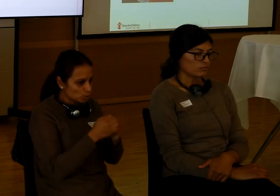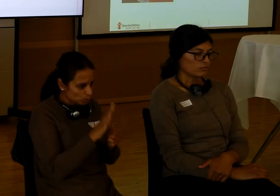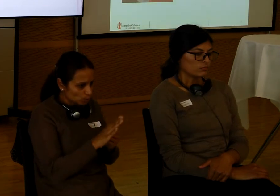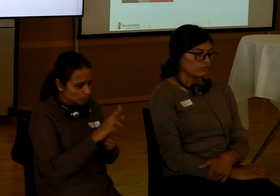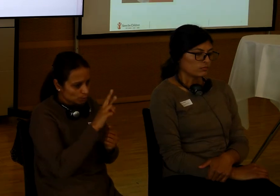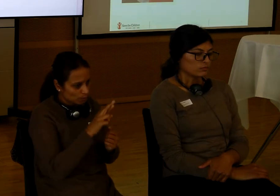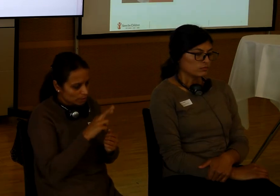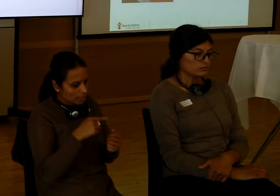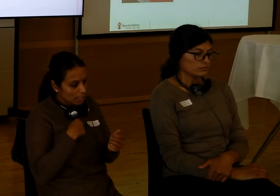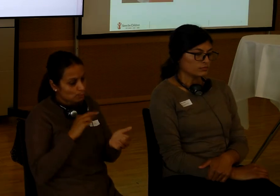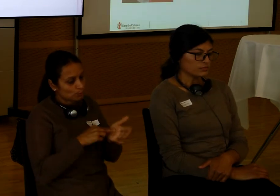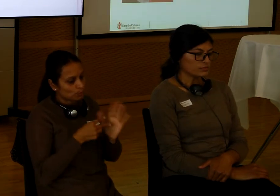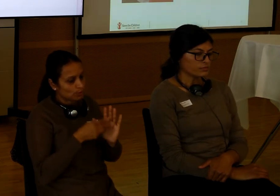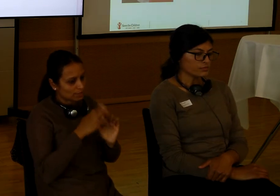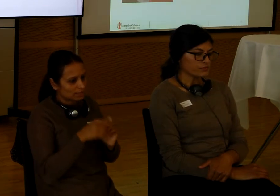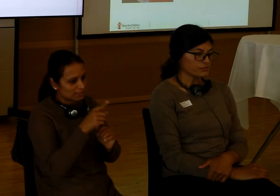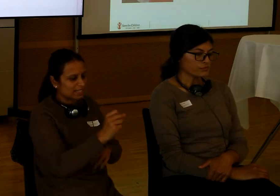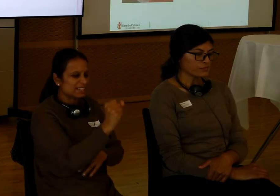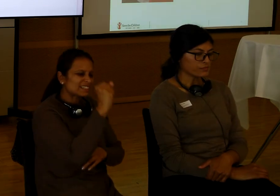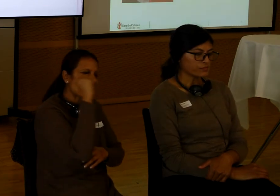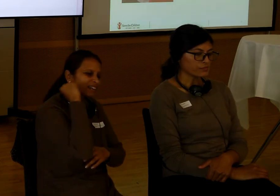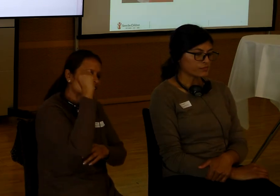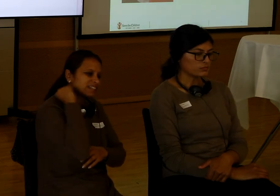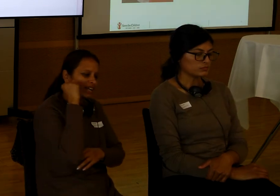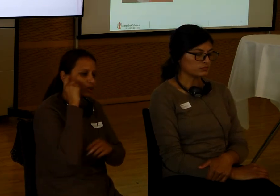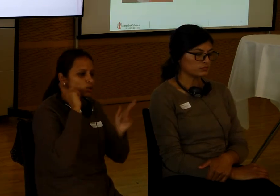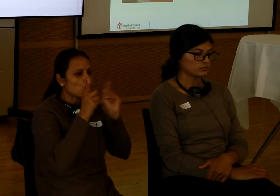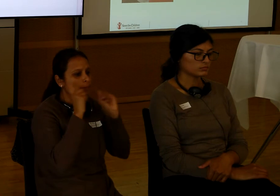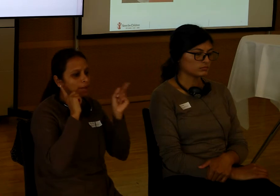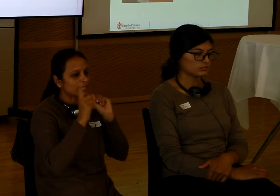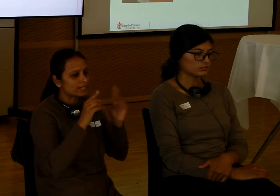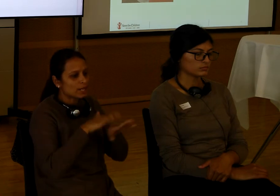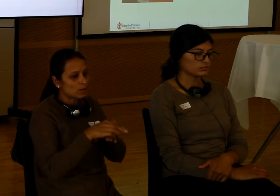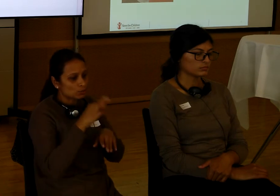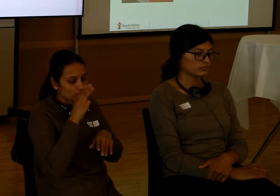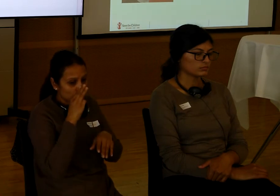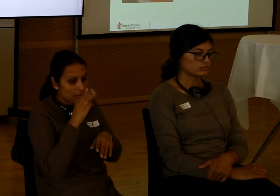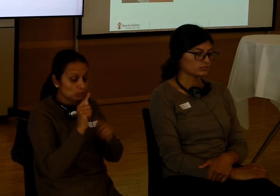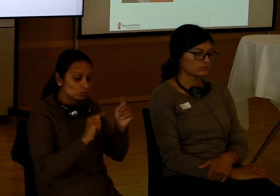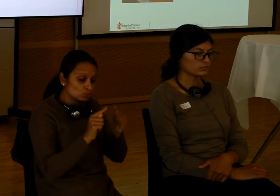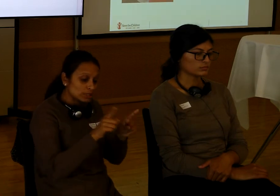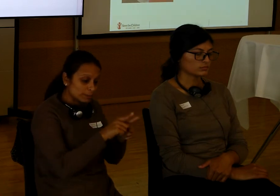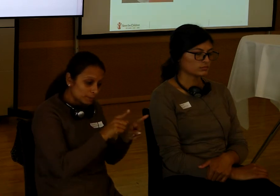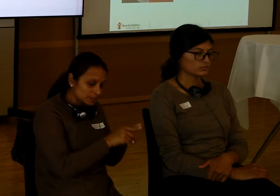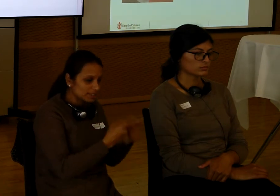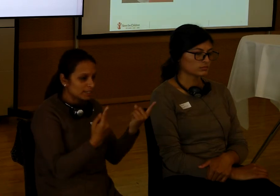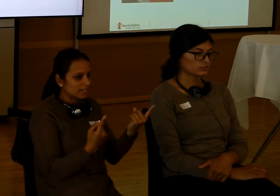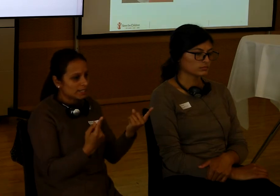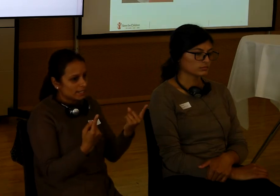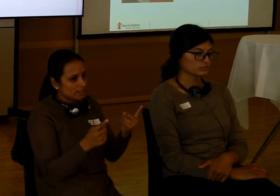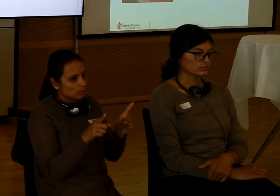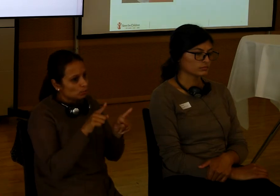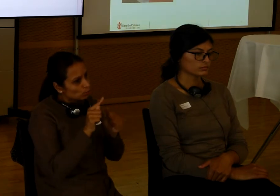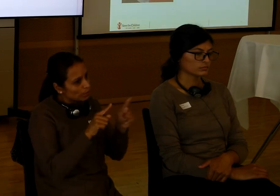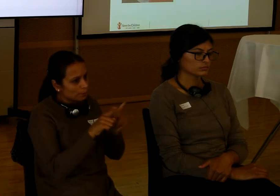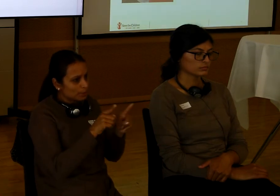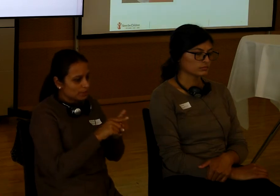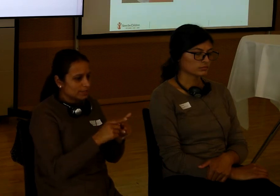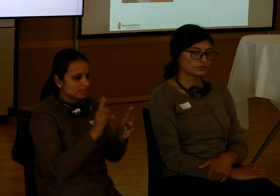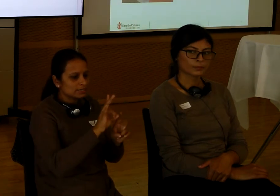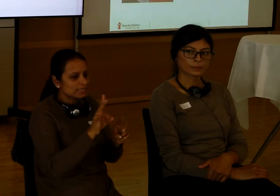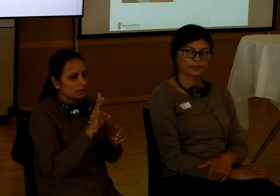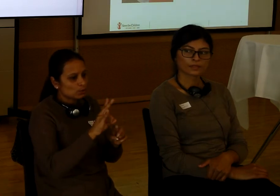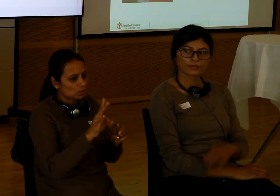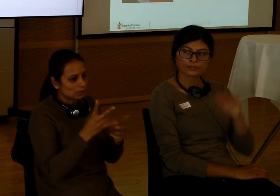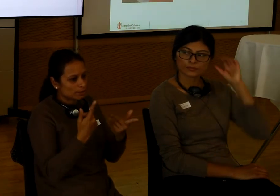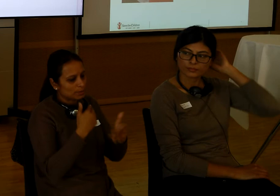So our project helps rural municipalities who have no prior kindergarten infrastructure to establish quality and